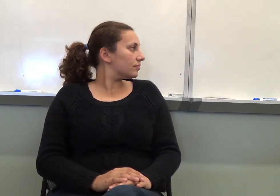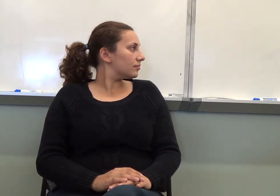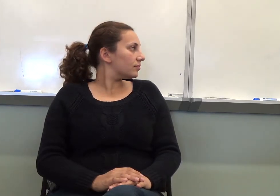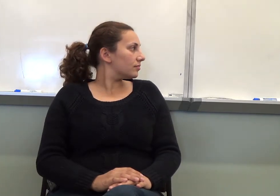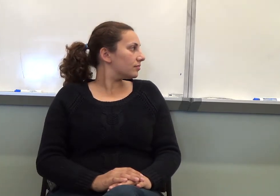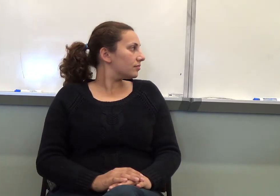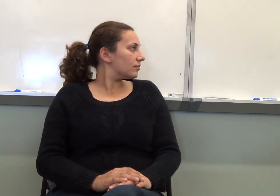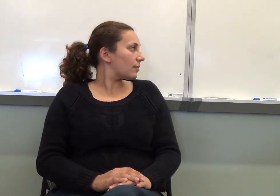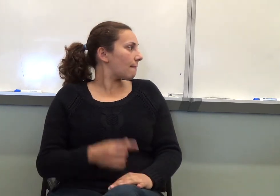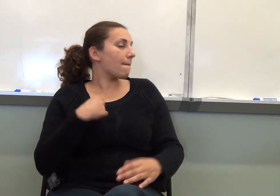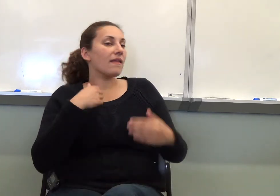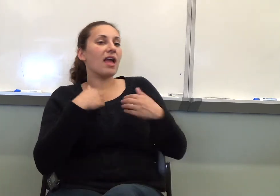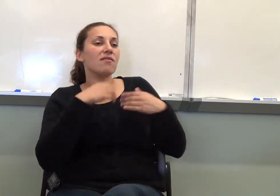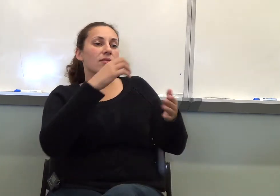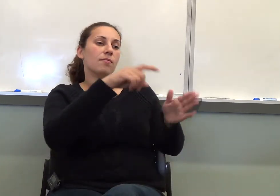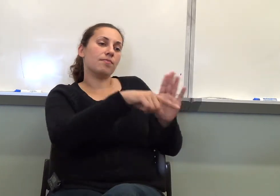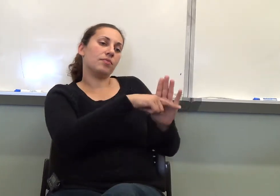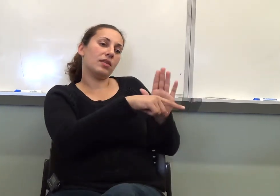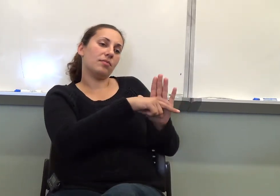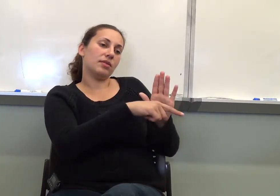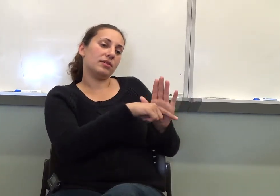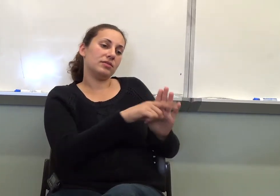So I get a minus 20/30,